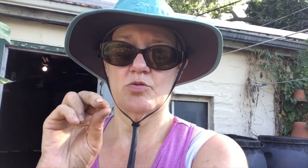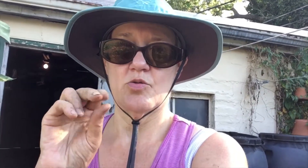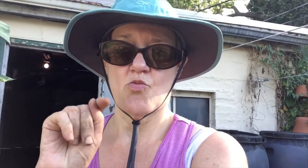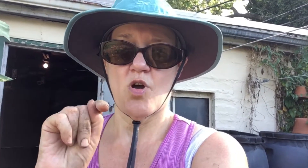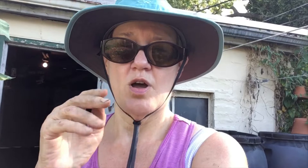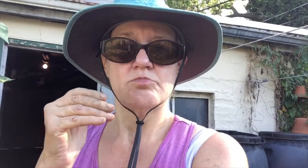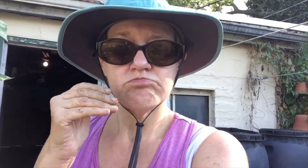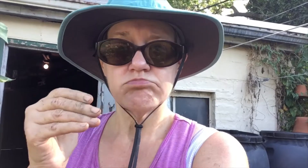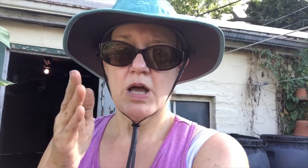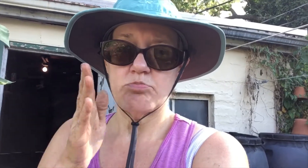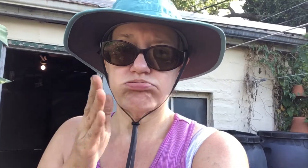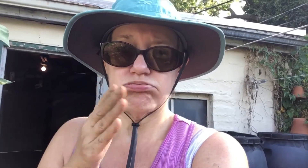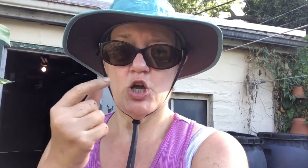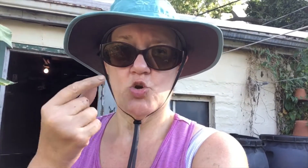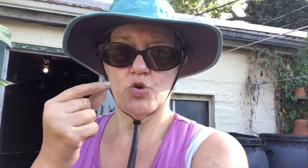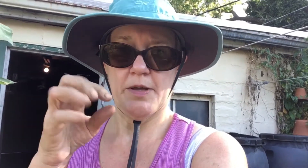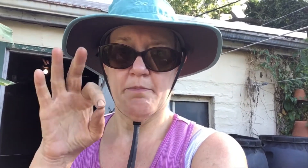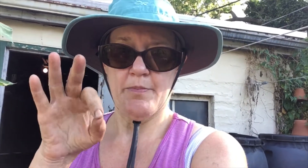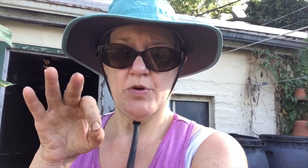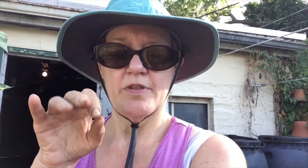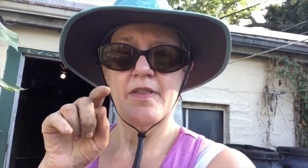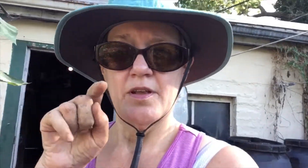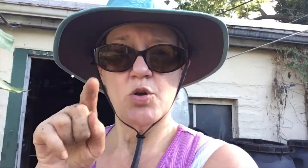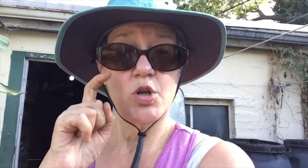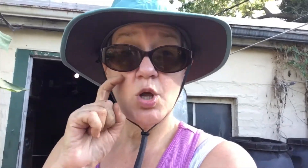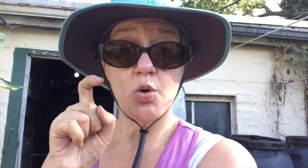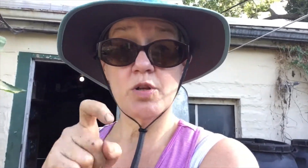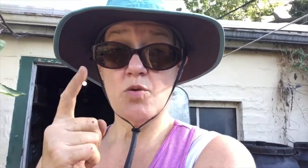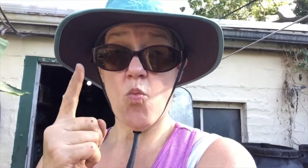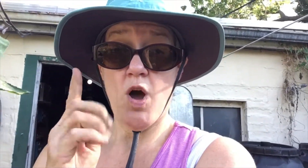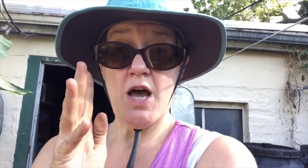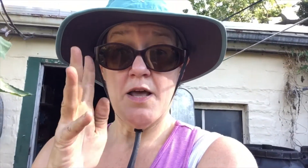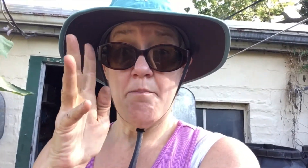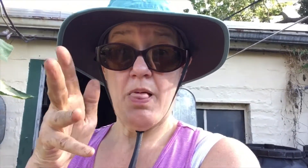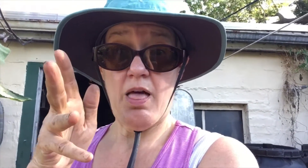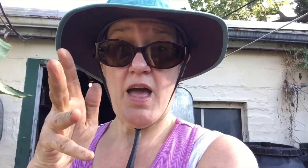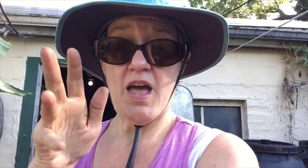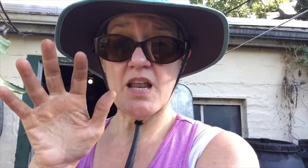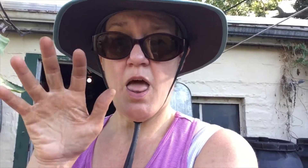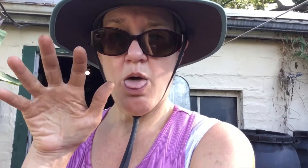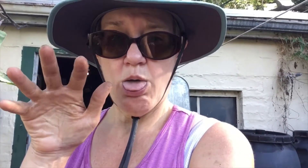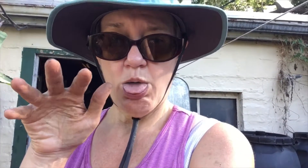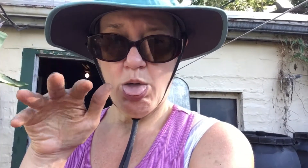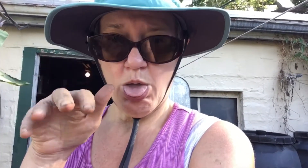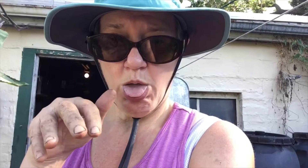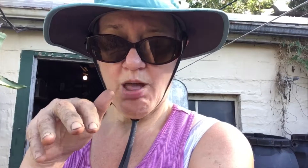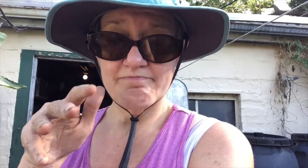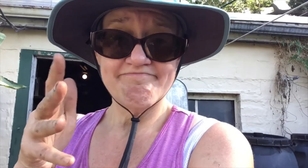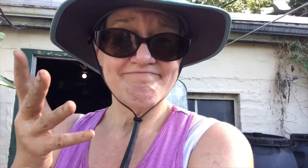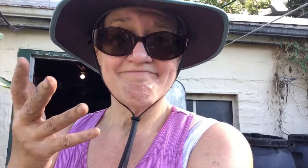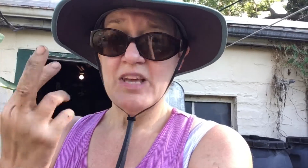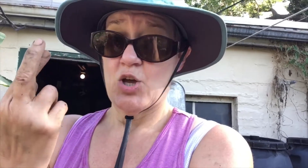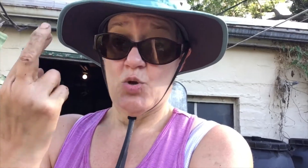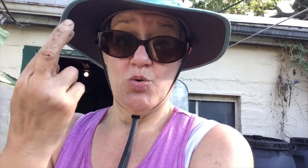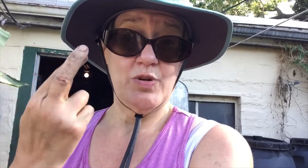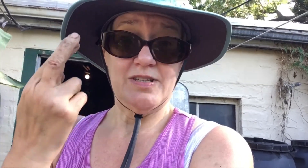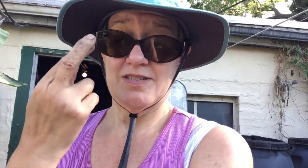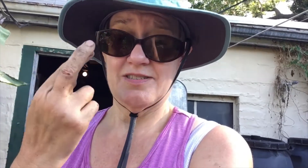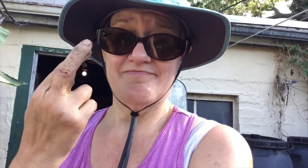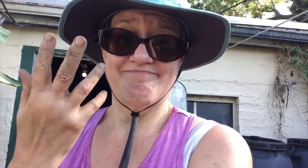consistent, sometimes you can get blossom end rot. And if you'll notice, that one plant had those tiny peppers that was really struggling, and